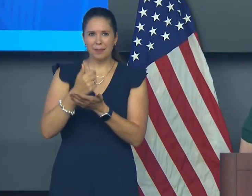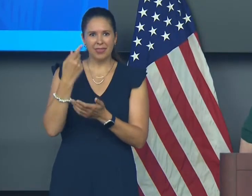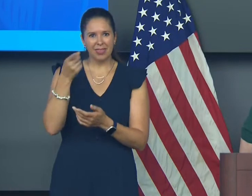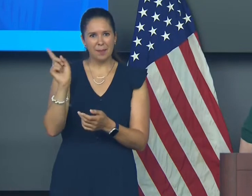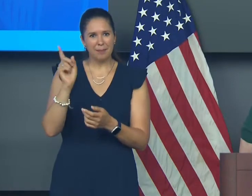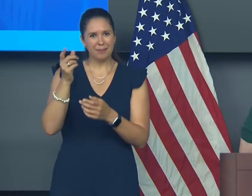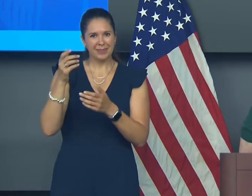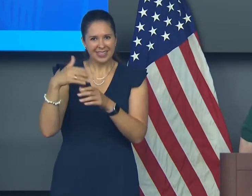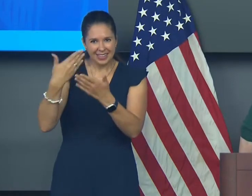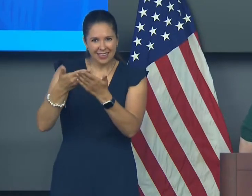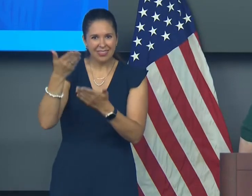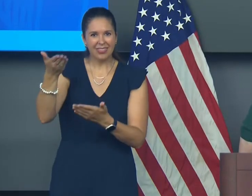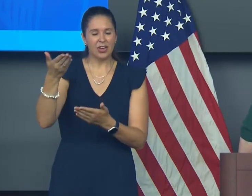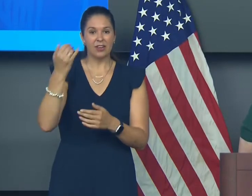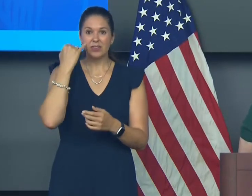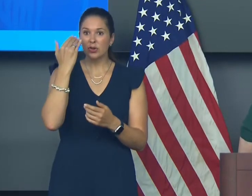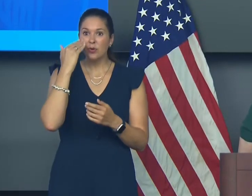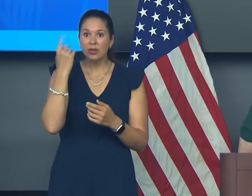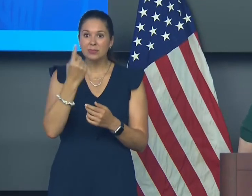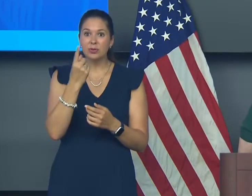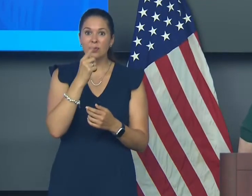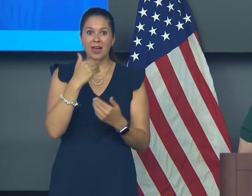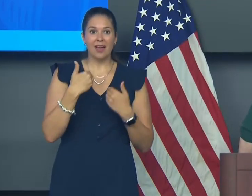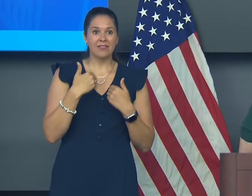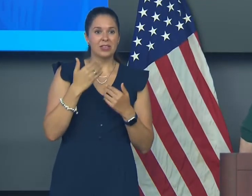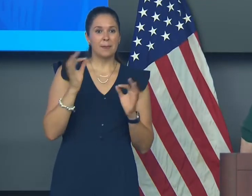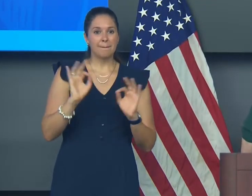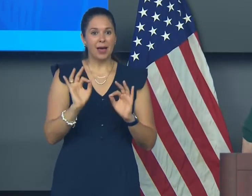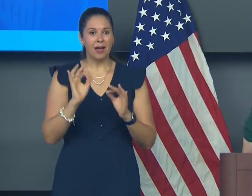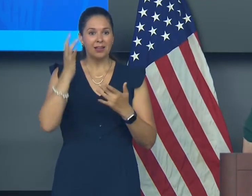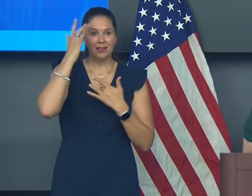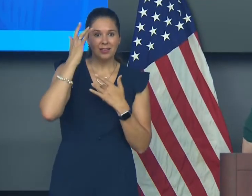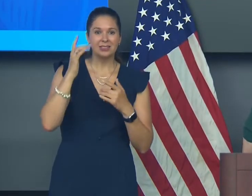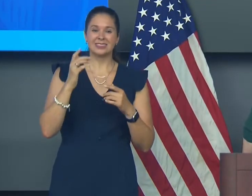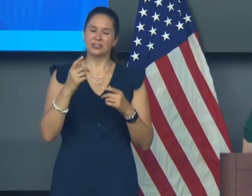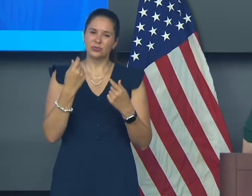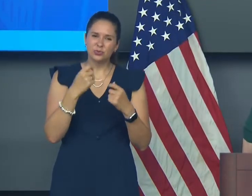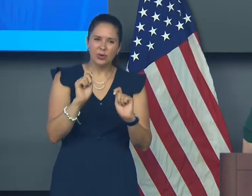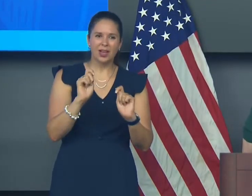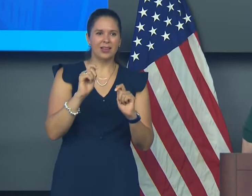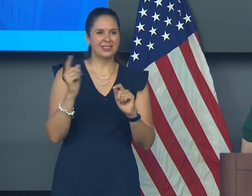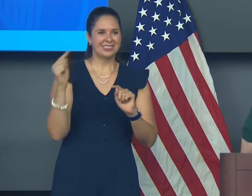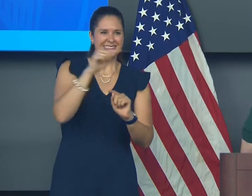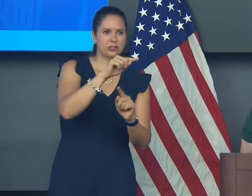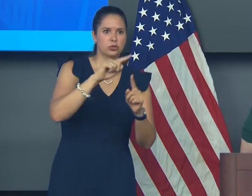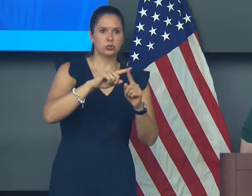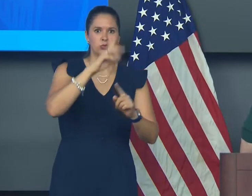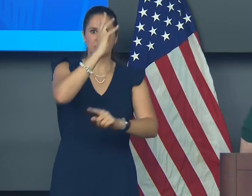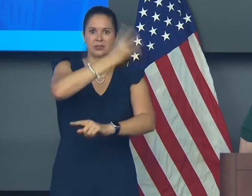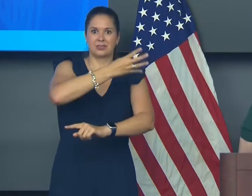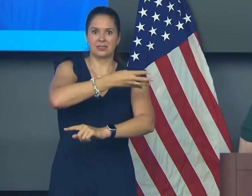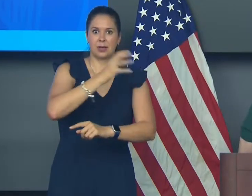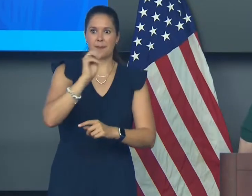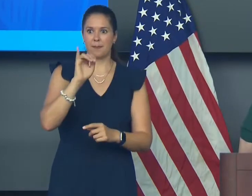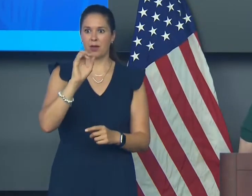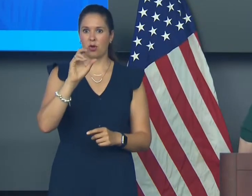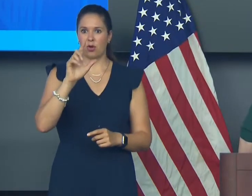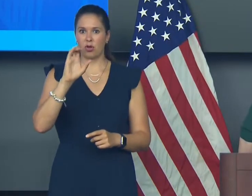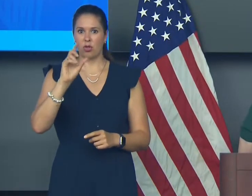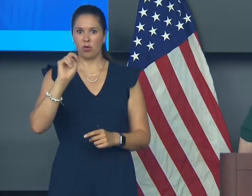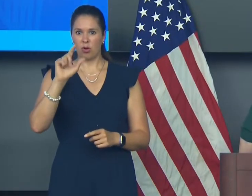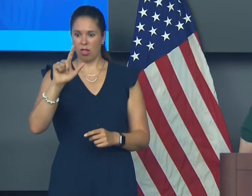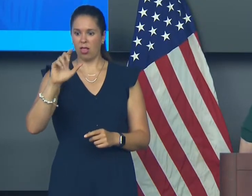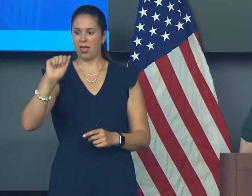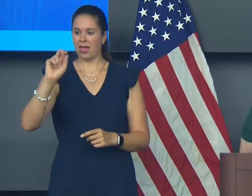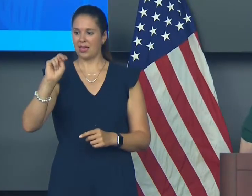you know someone with a mild illness, try to get them over to a monoclonal antibody treatment facility to get those on board. I did clinically